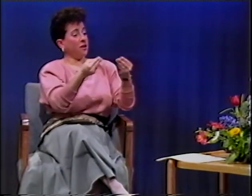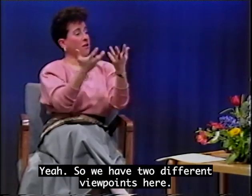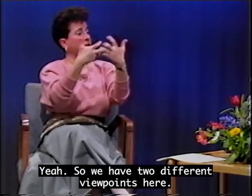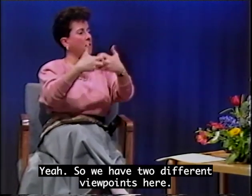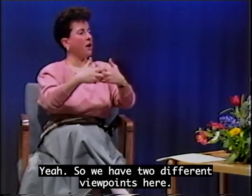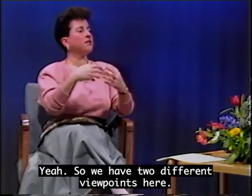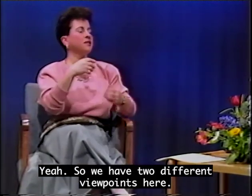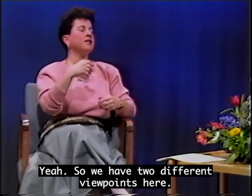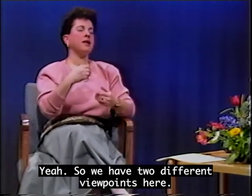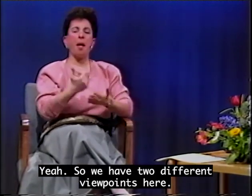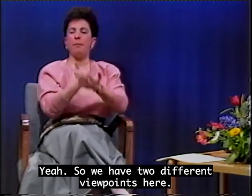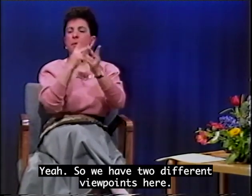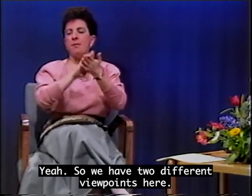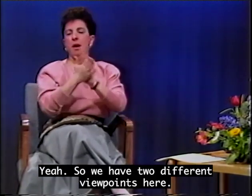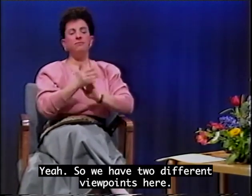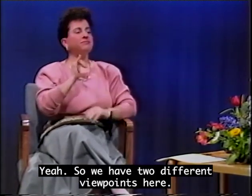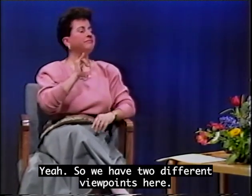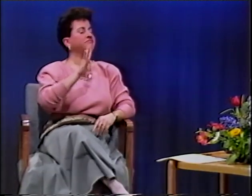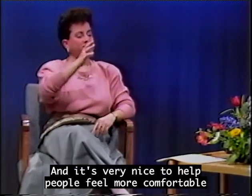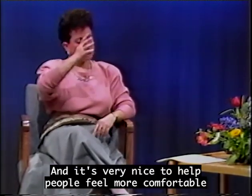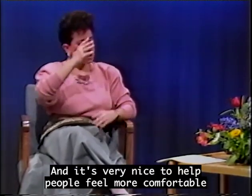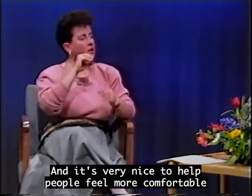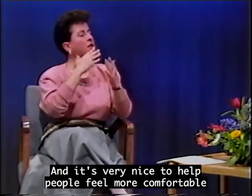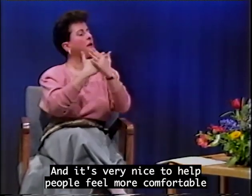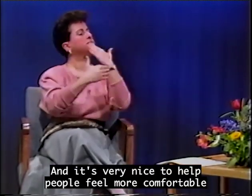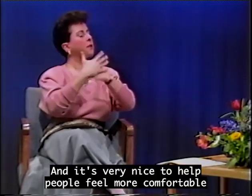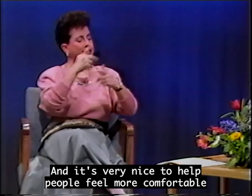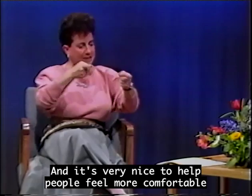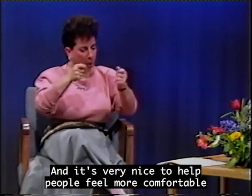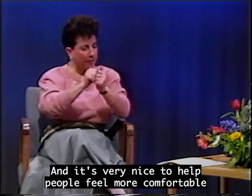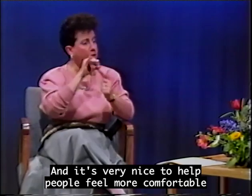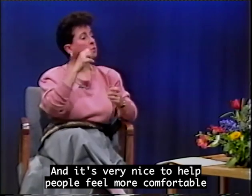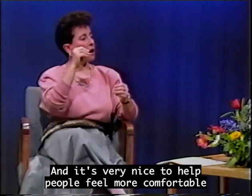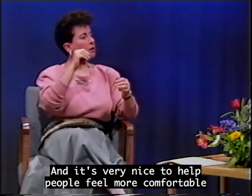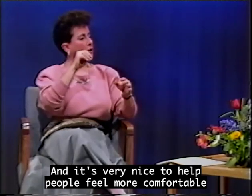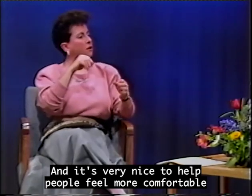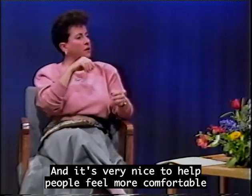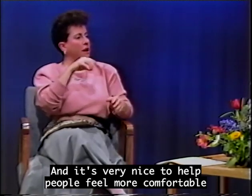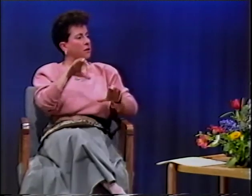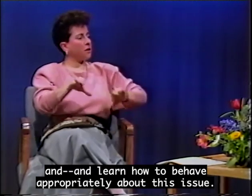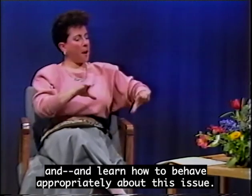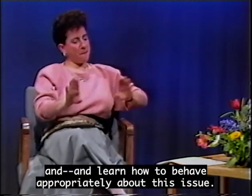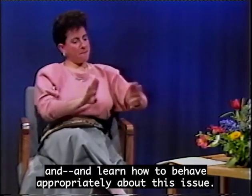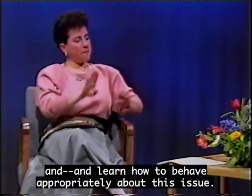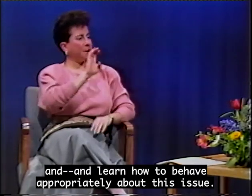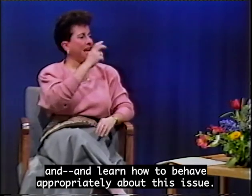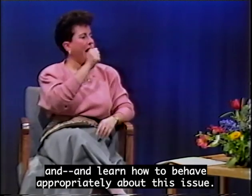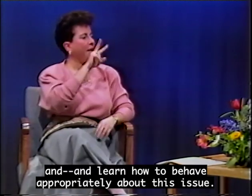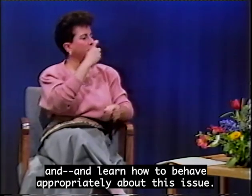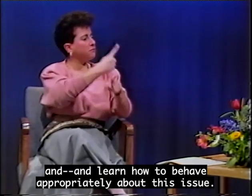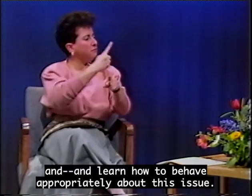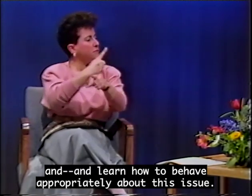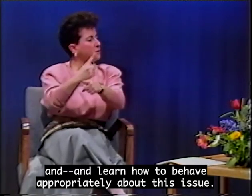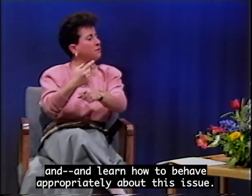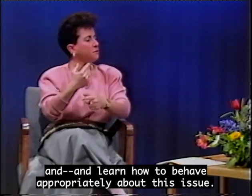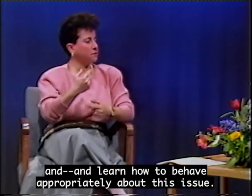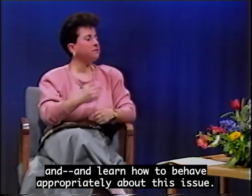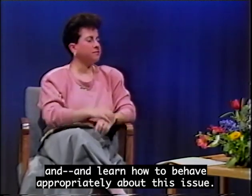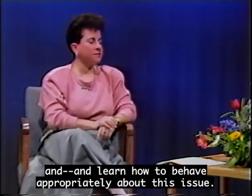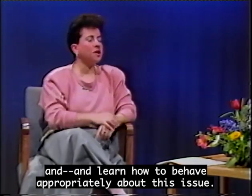Yeah, so we have two different viewpoints here, and it's very nice to help people feel more comfortable and learn how to behave